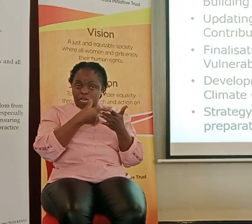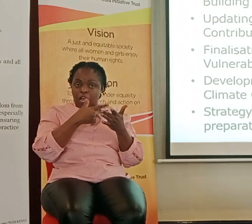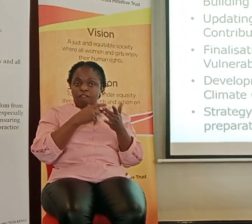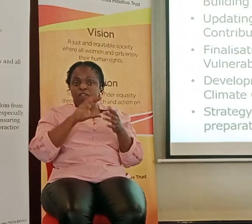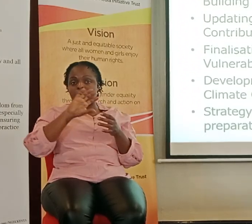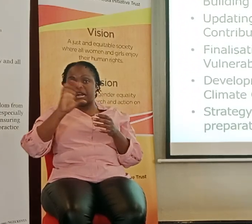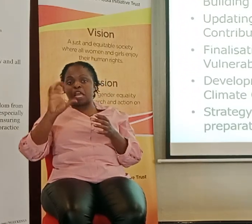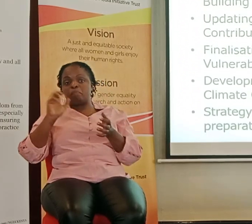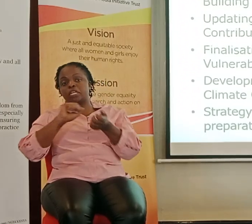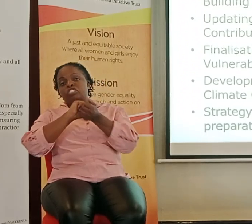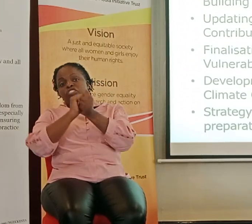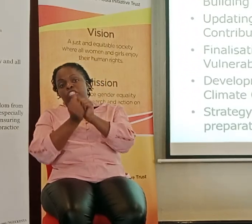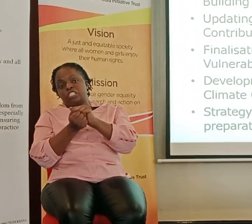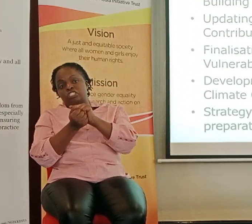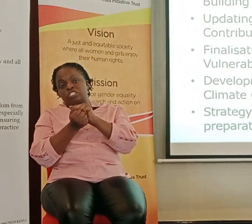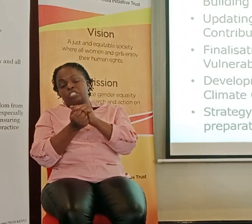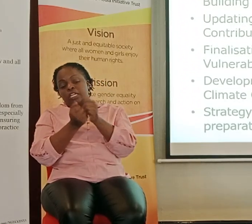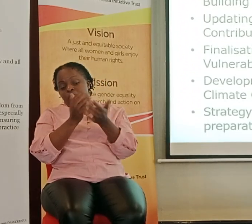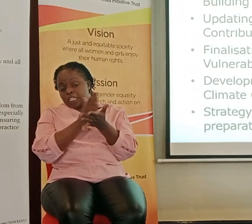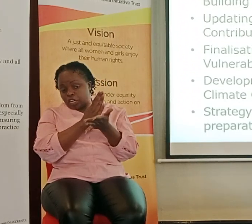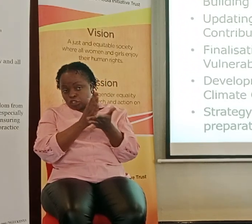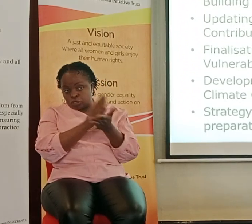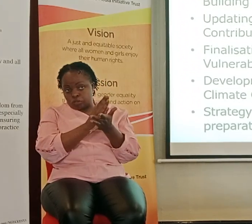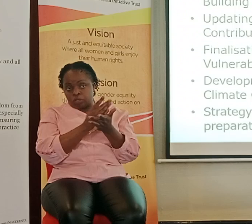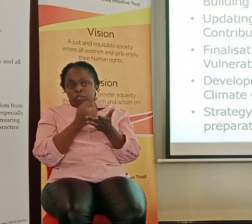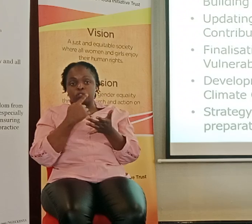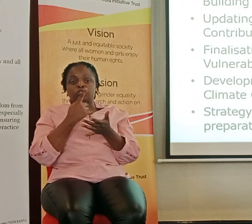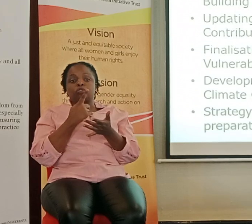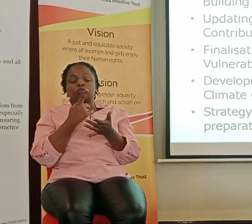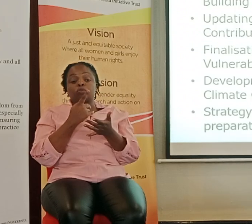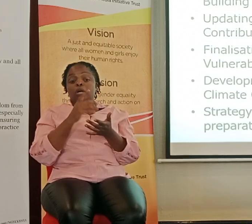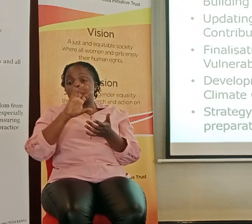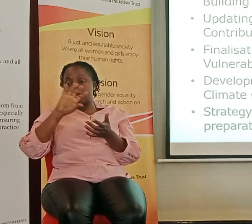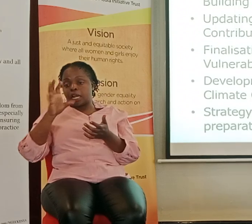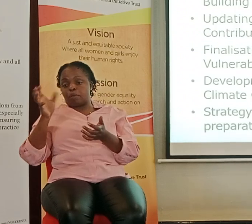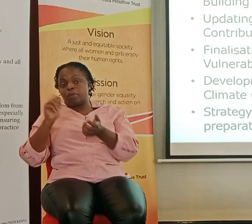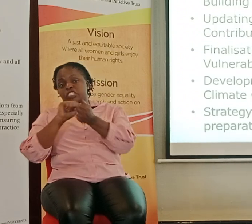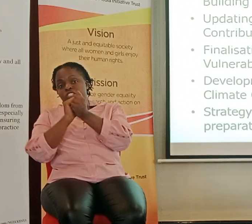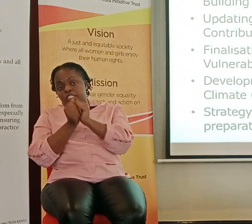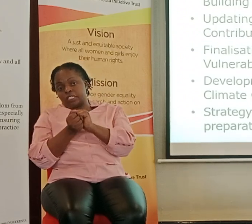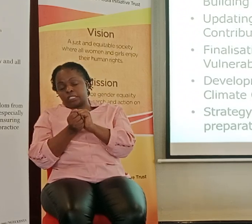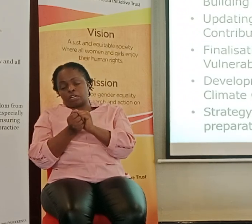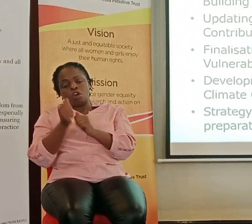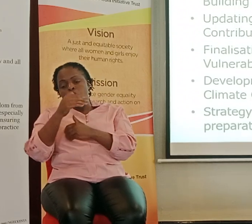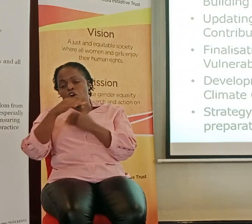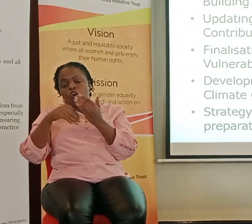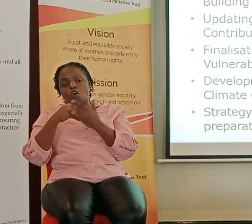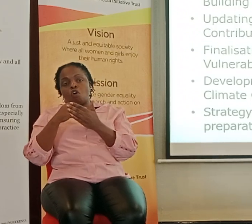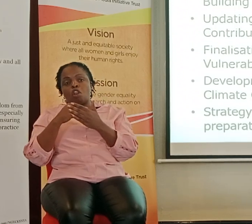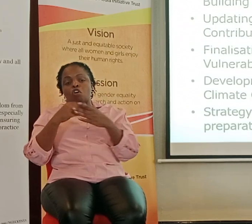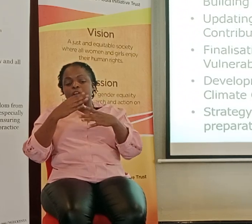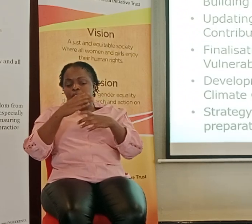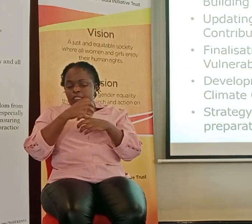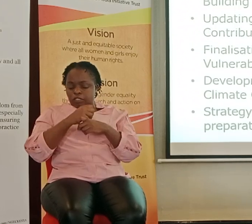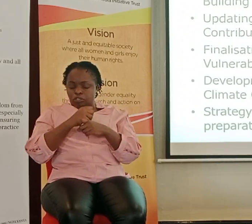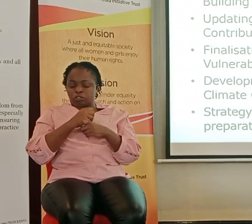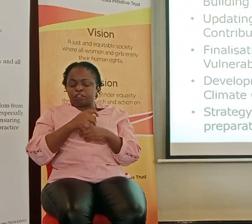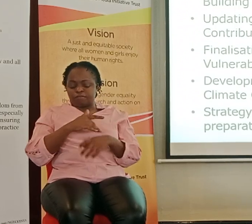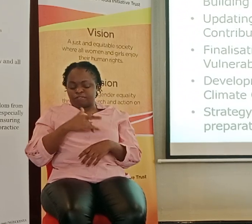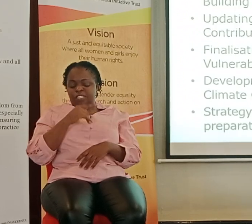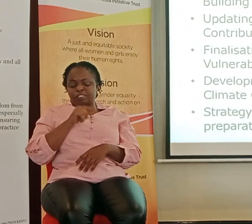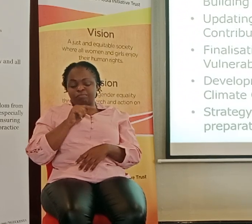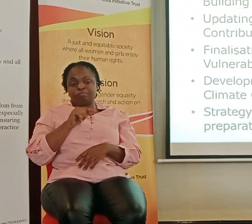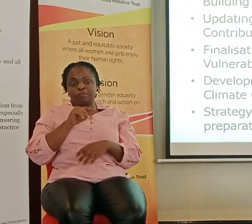unit, and so you can see that climate change is at the heart of every institution. And actually, in